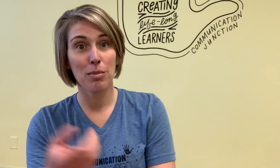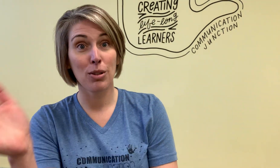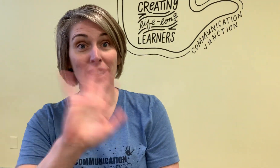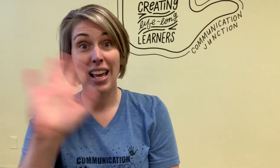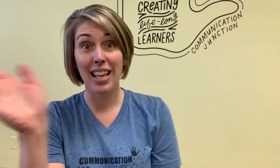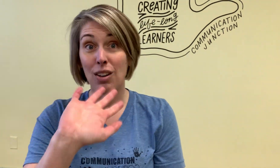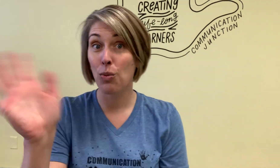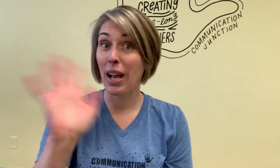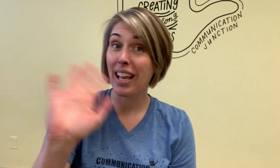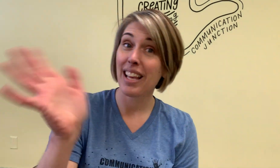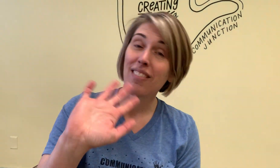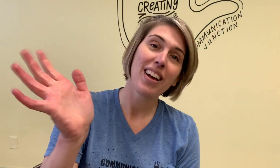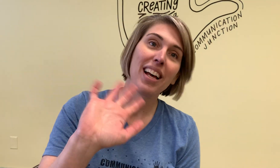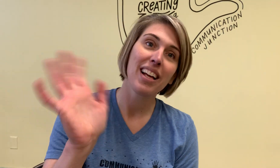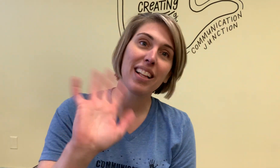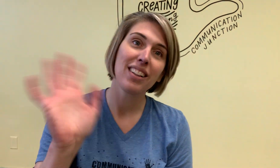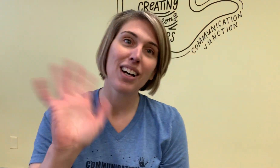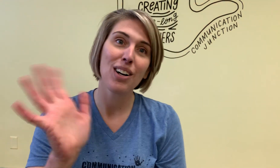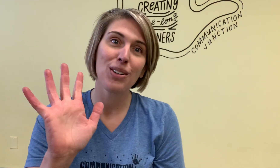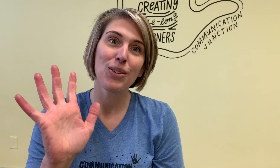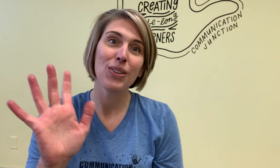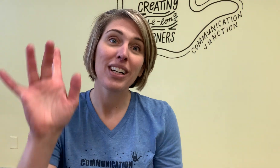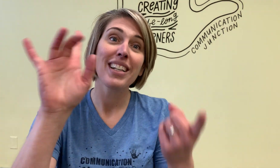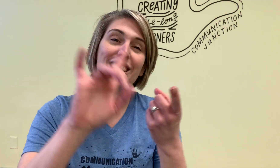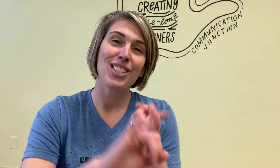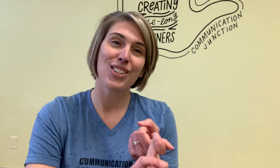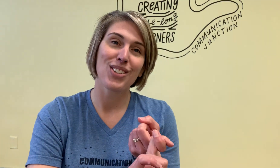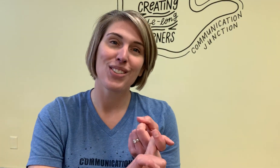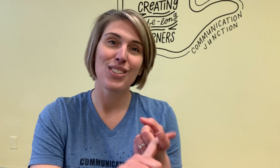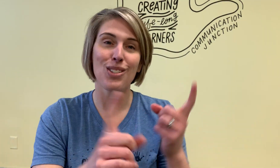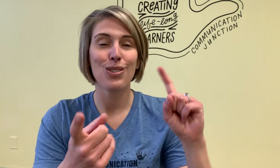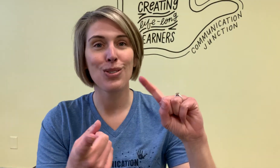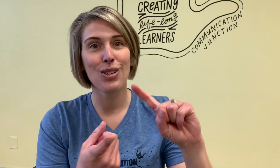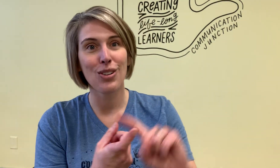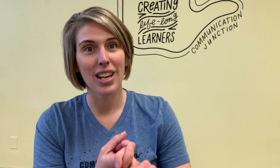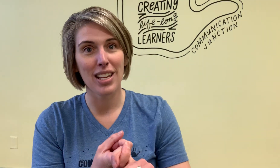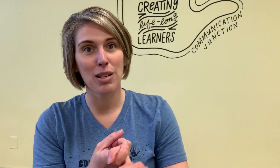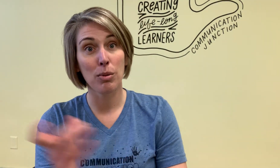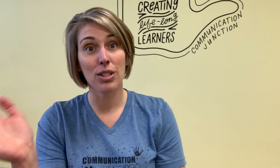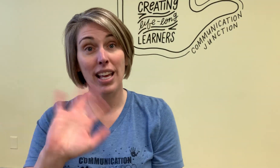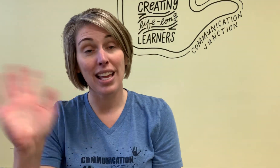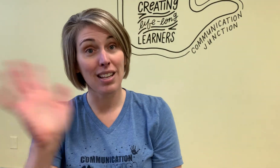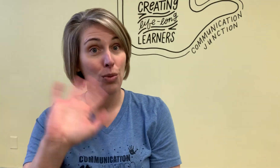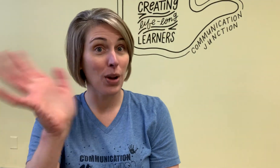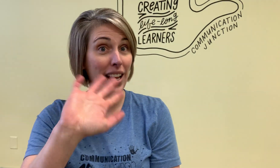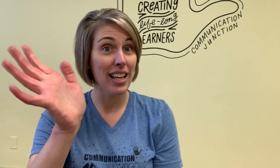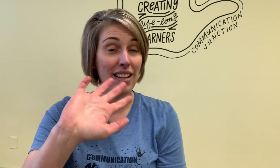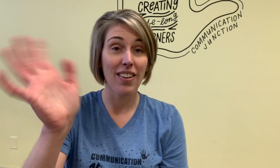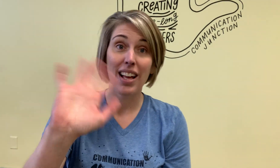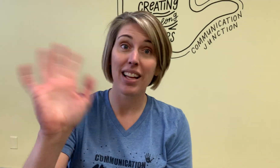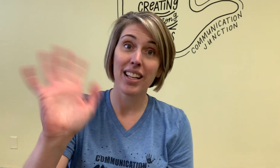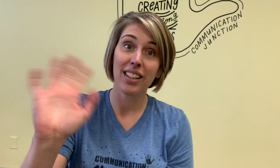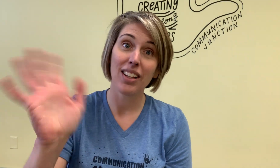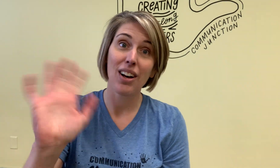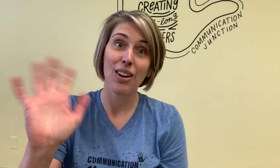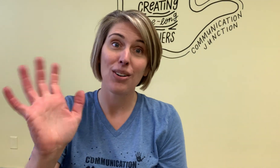neighbors and wave hello. Turn to your neighbors and wave